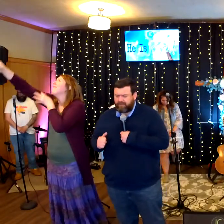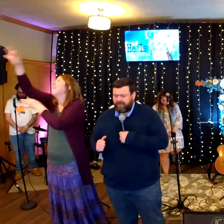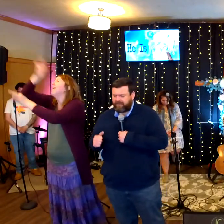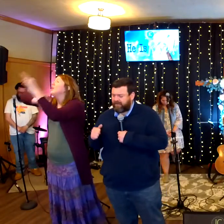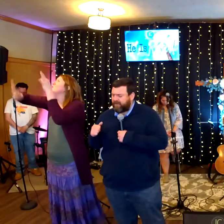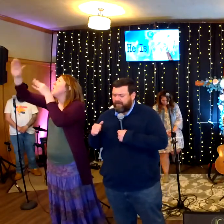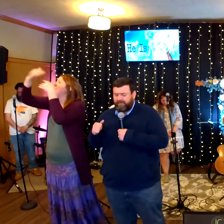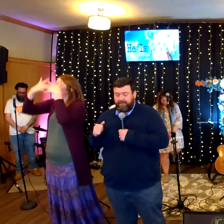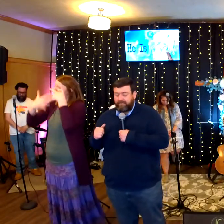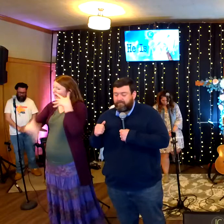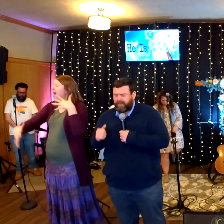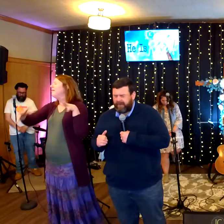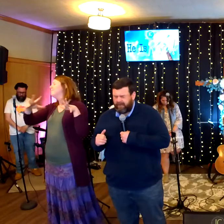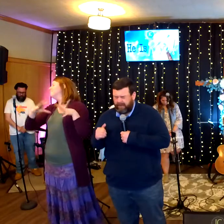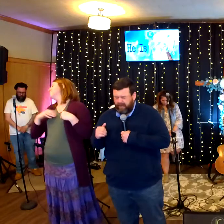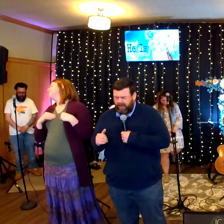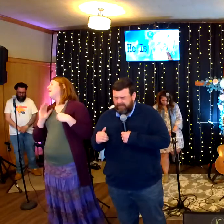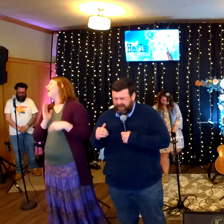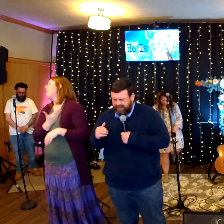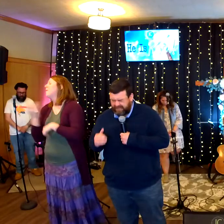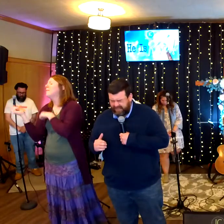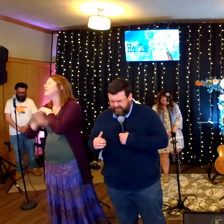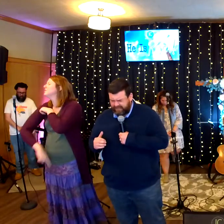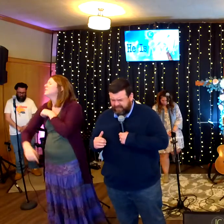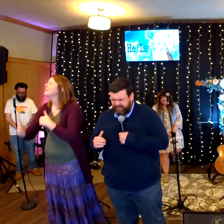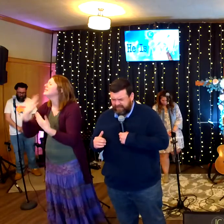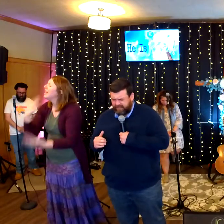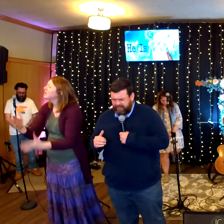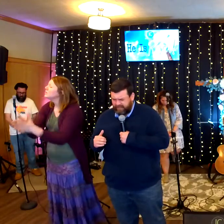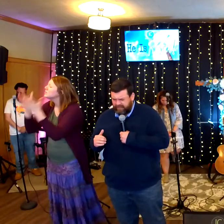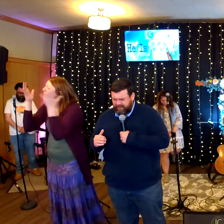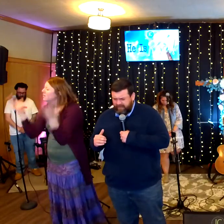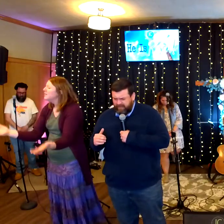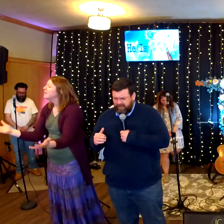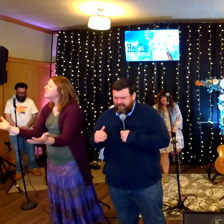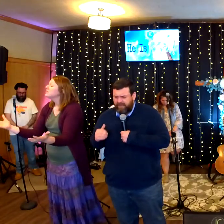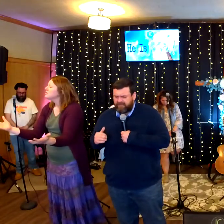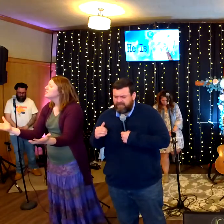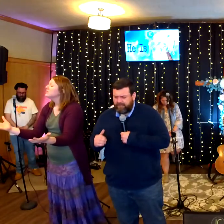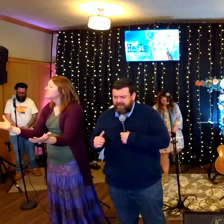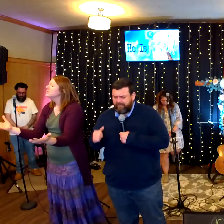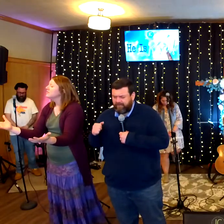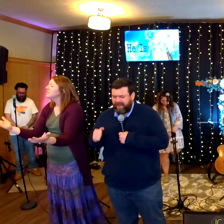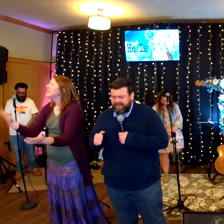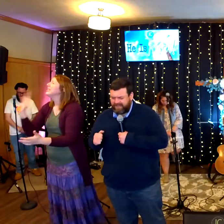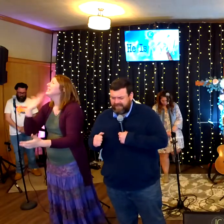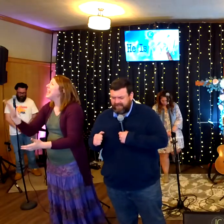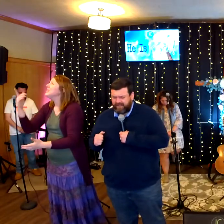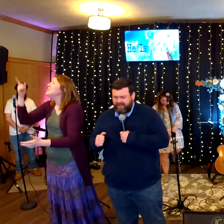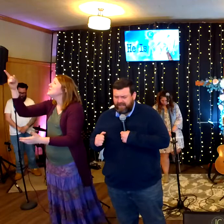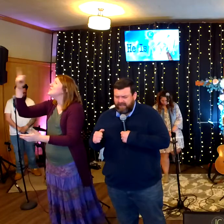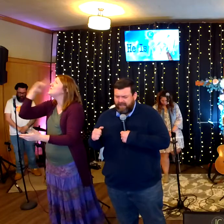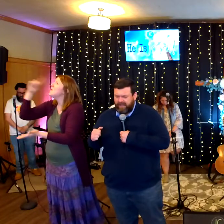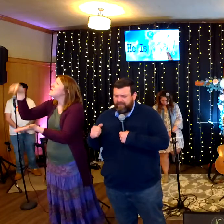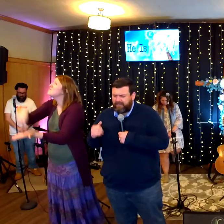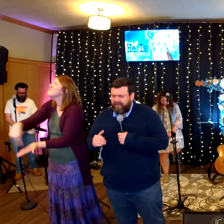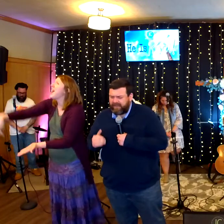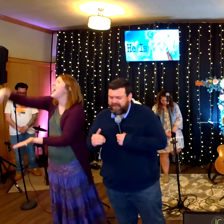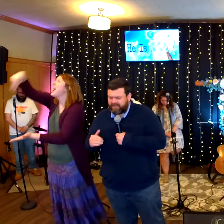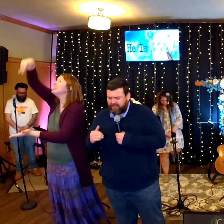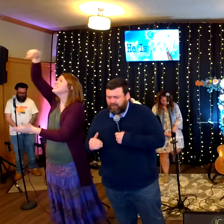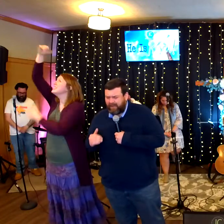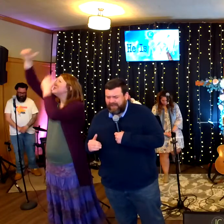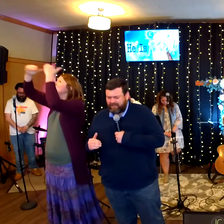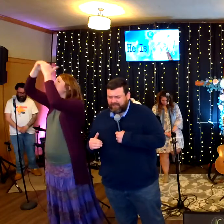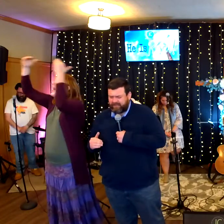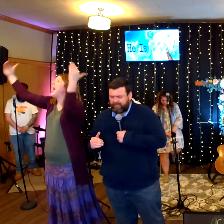so much for bearing all of our sins. Thank you so much for rising and for loving